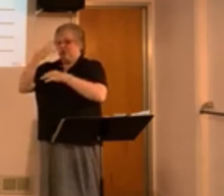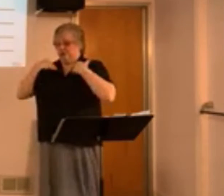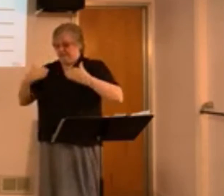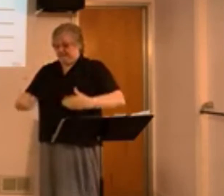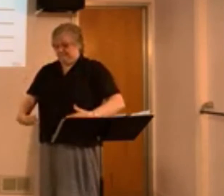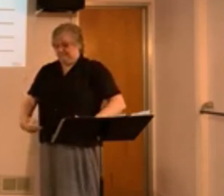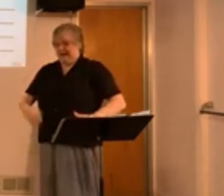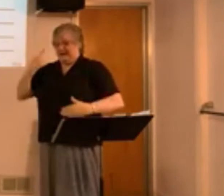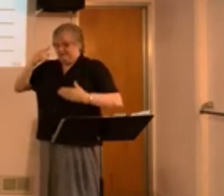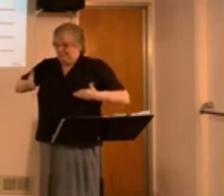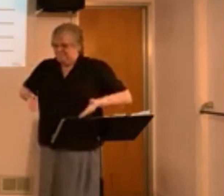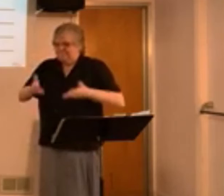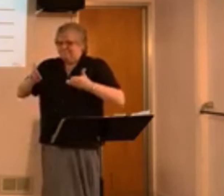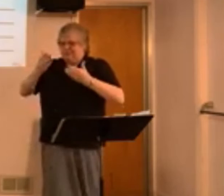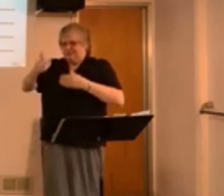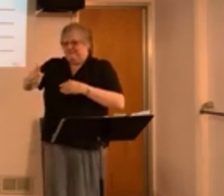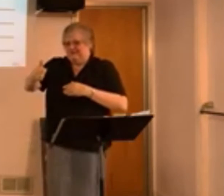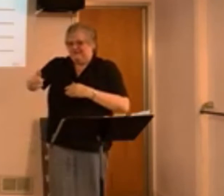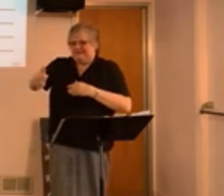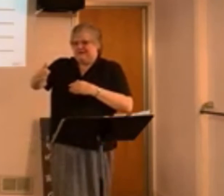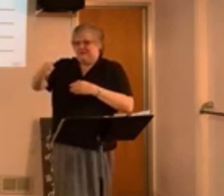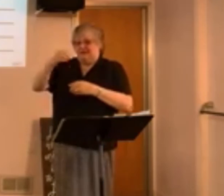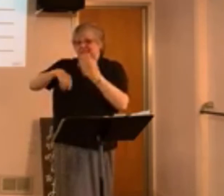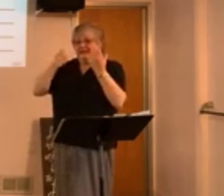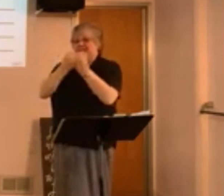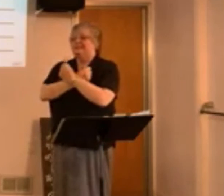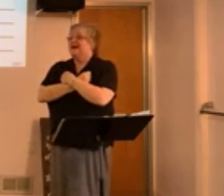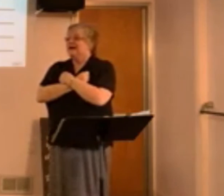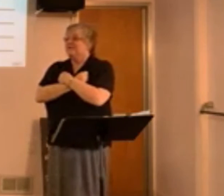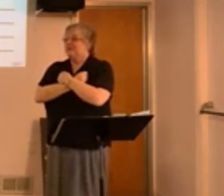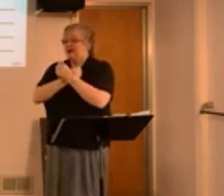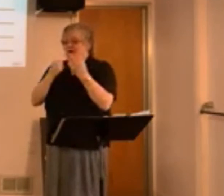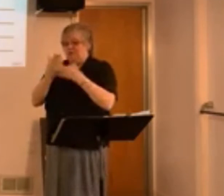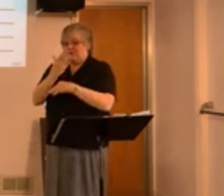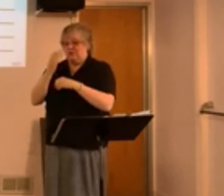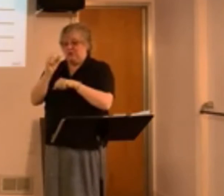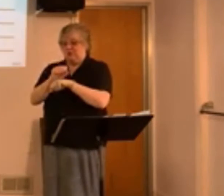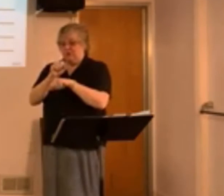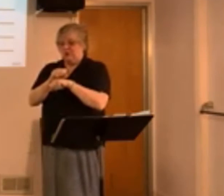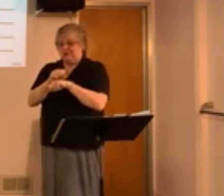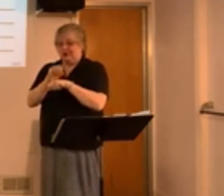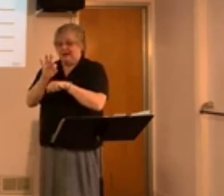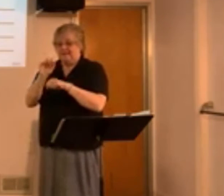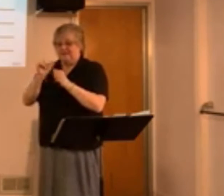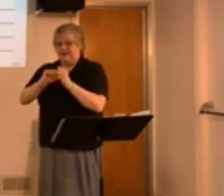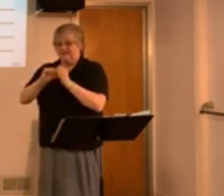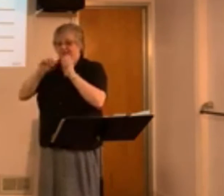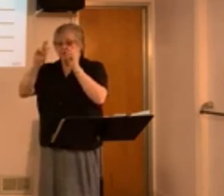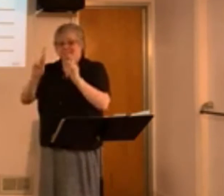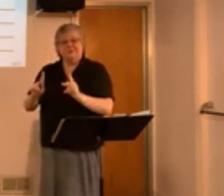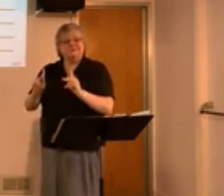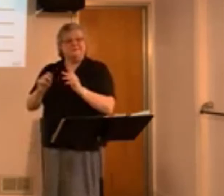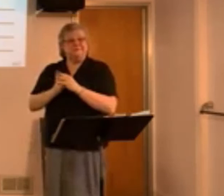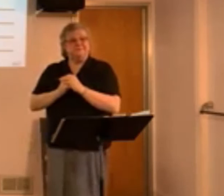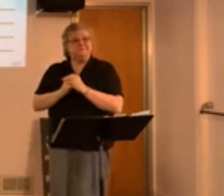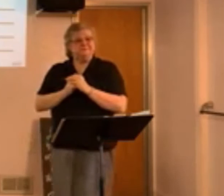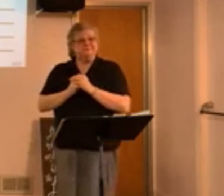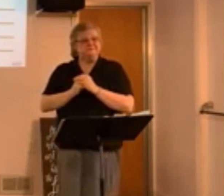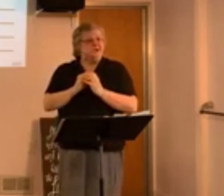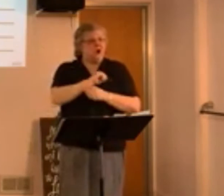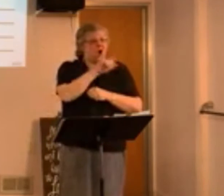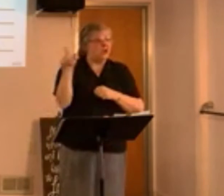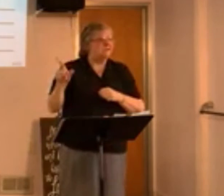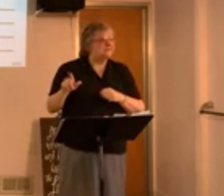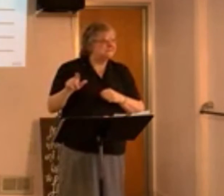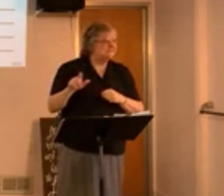the building up itself in love by the proper working of each individual part. All of